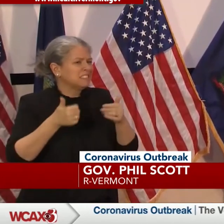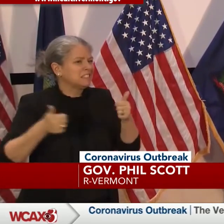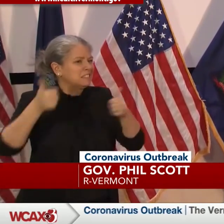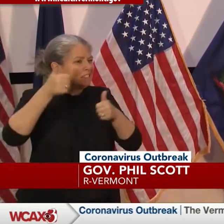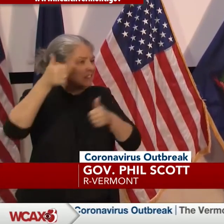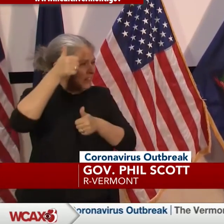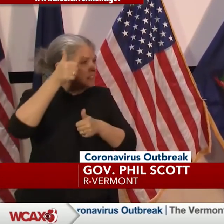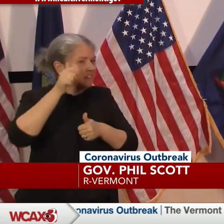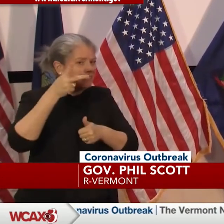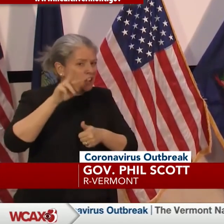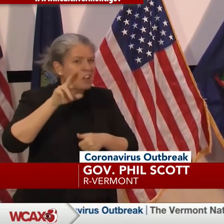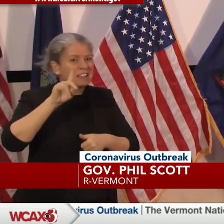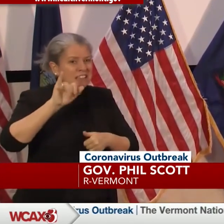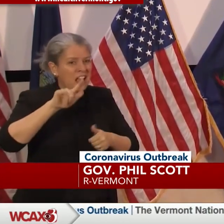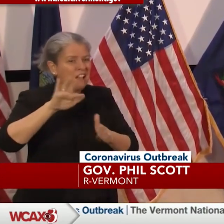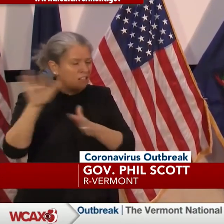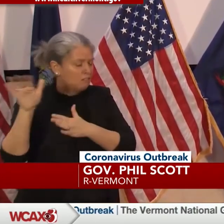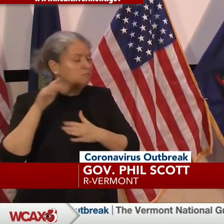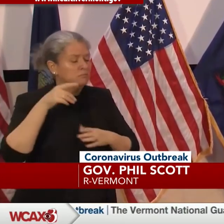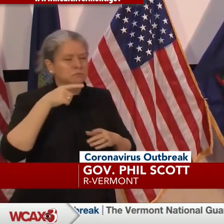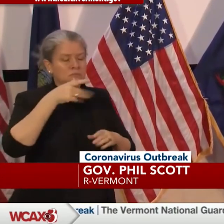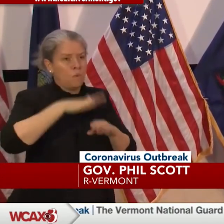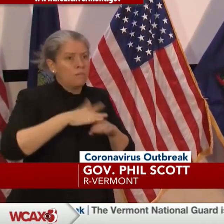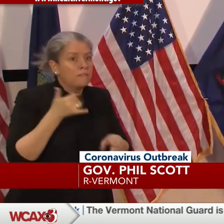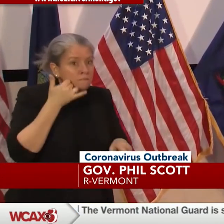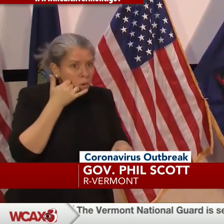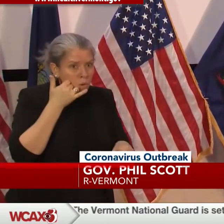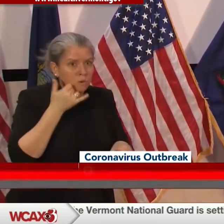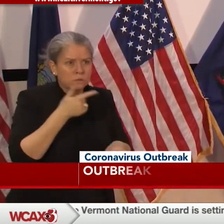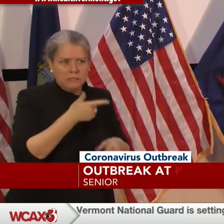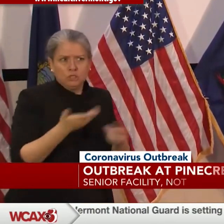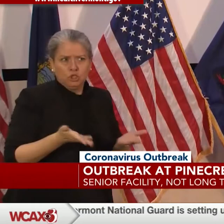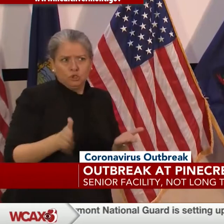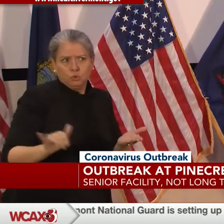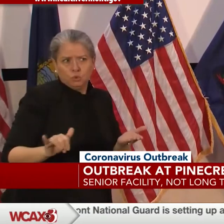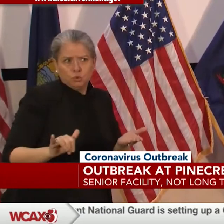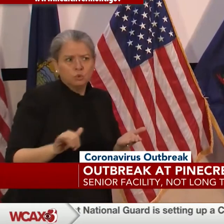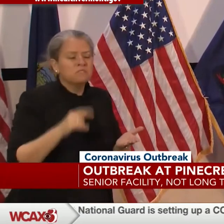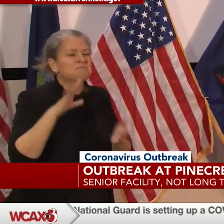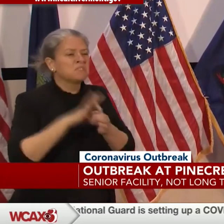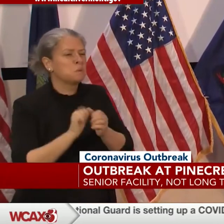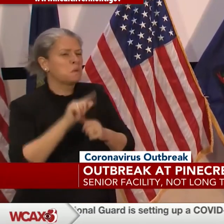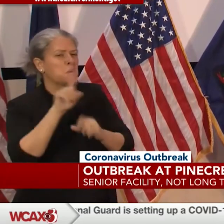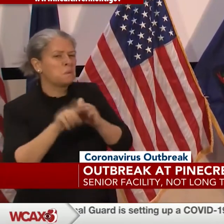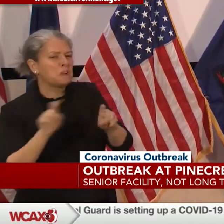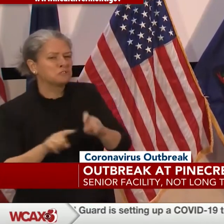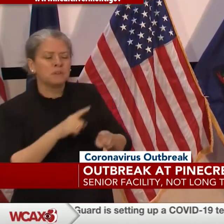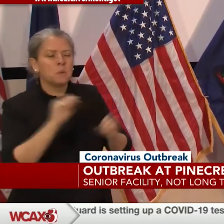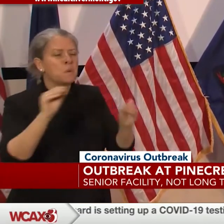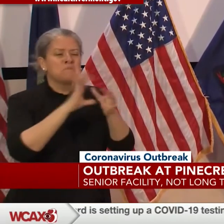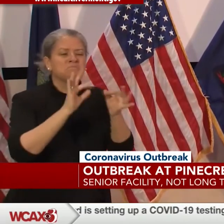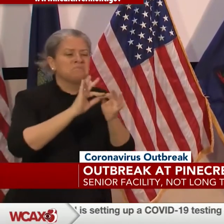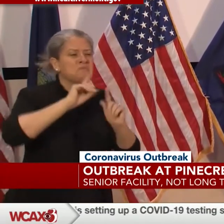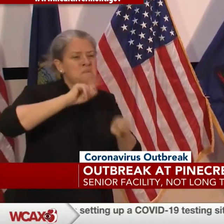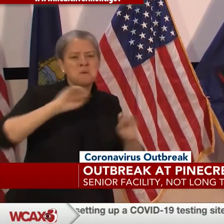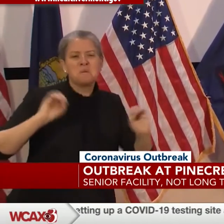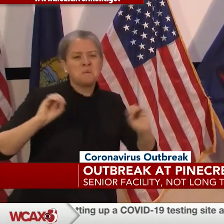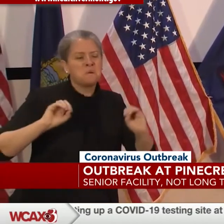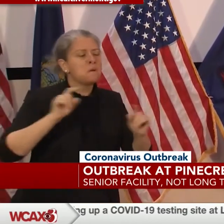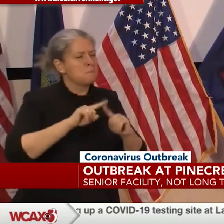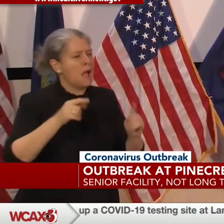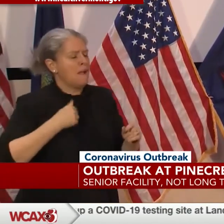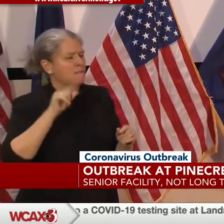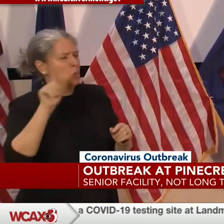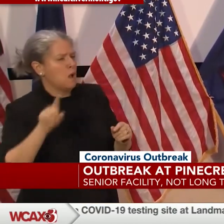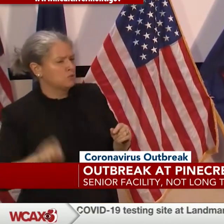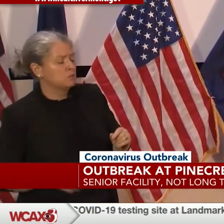questions, any questions that might arise in his area of expertise. And we have a lot of questions, a lot of reporters, media